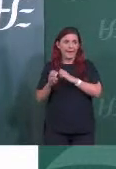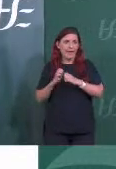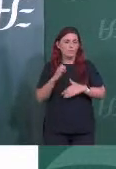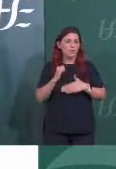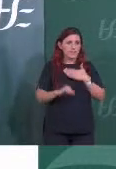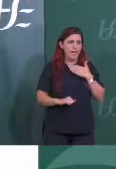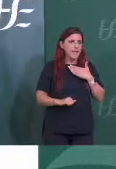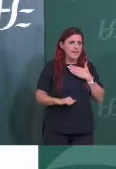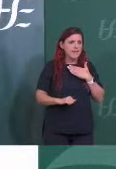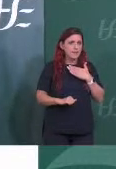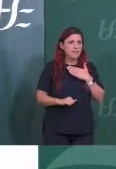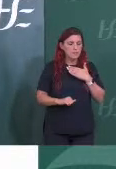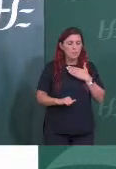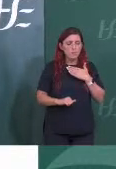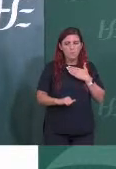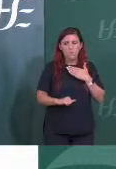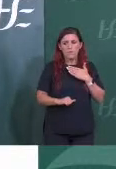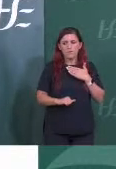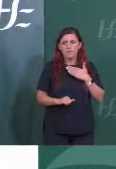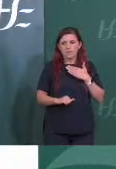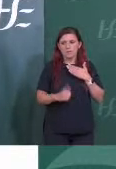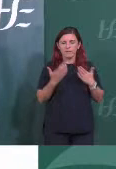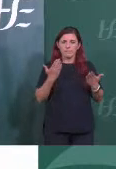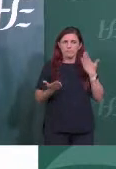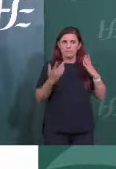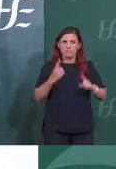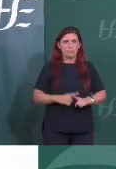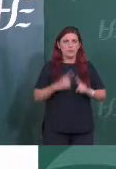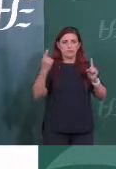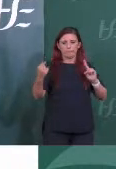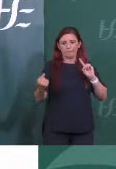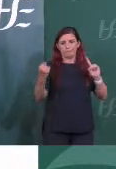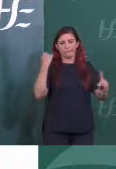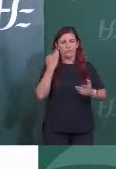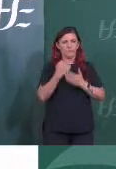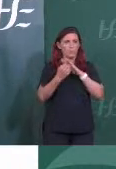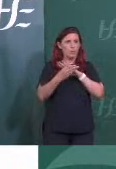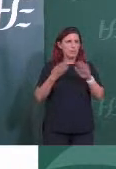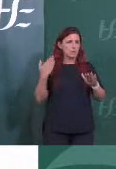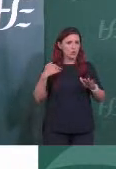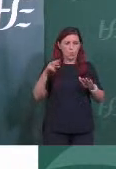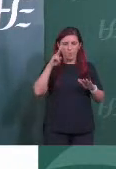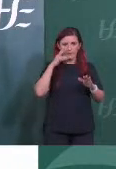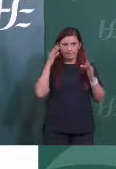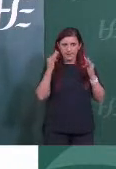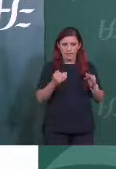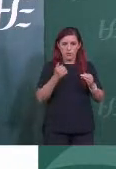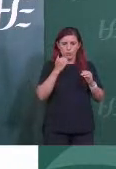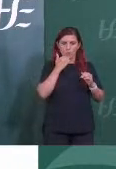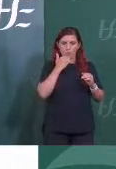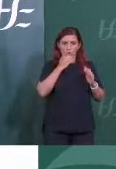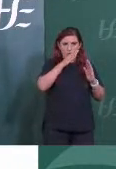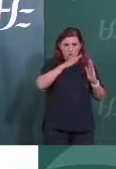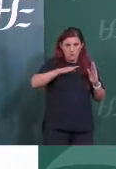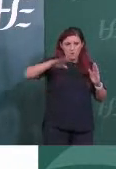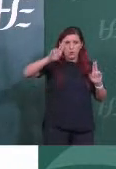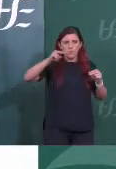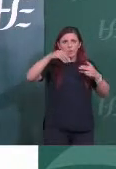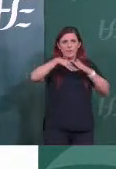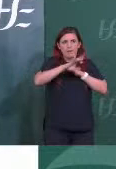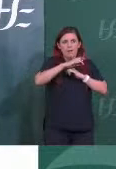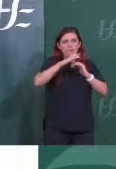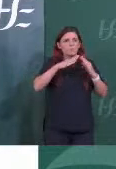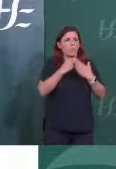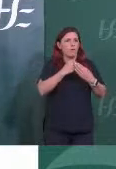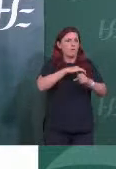when it dipped there several weeks ago to well into signal figures. So we're seeing a rise in a new hospital admissions